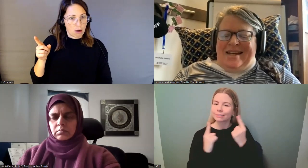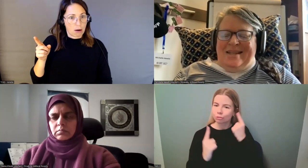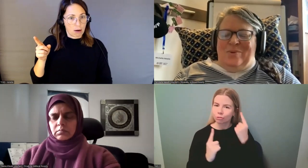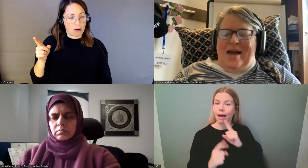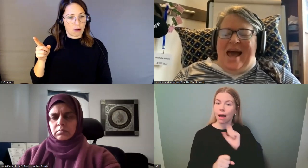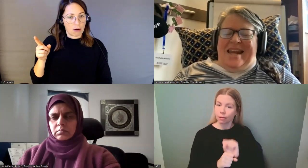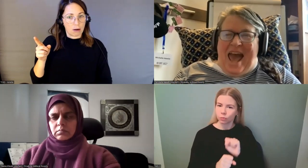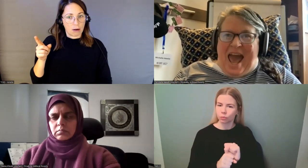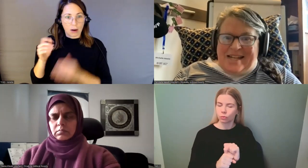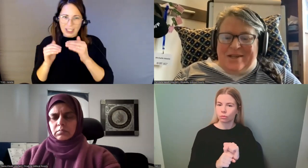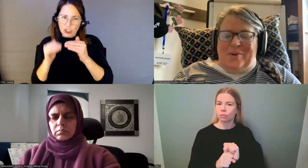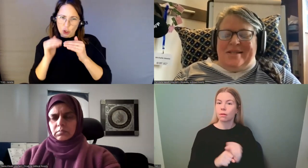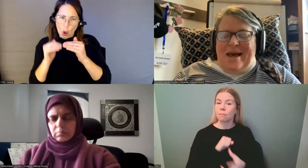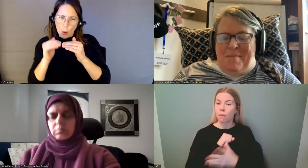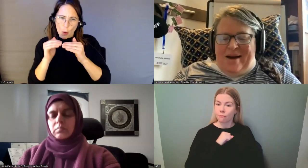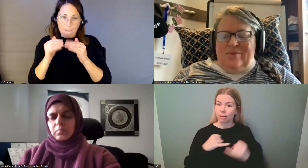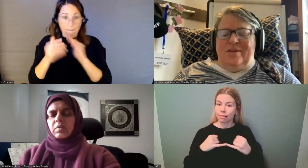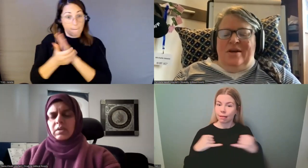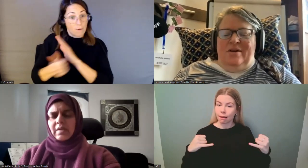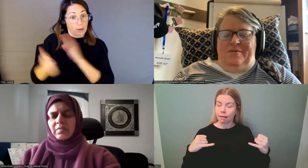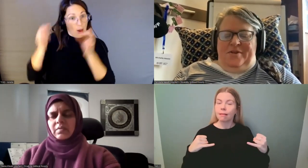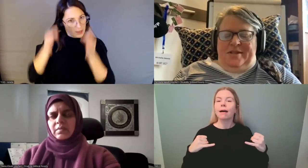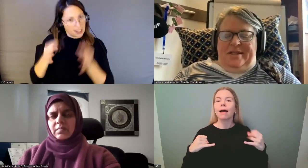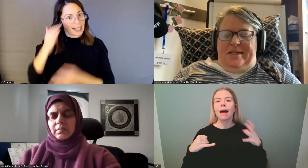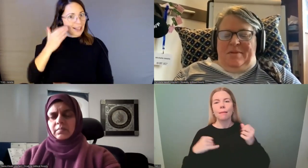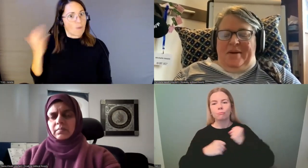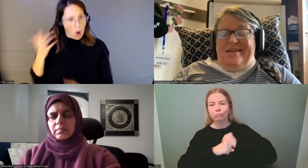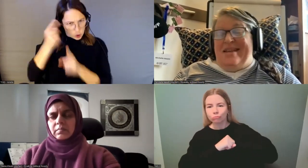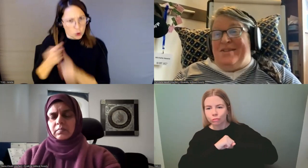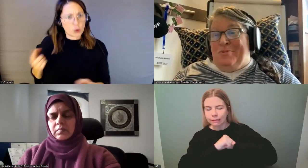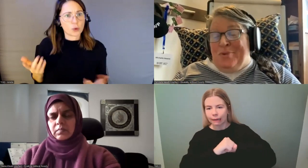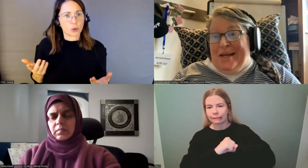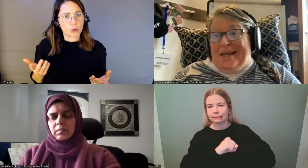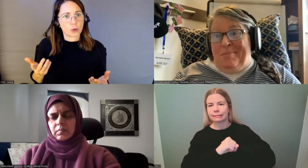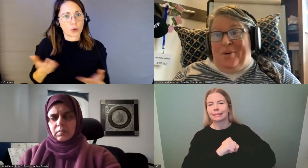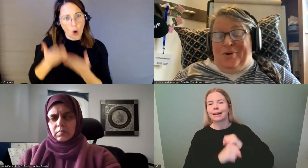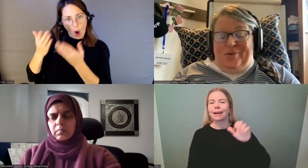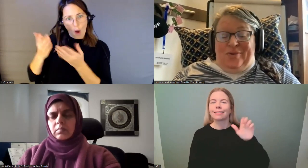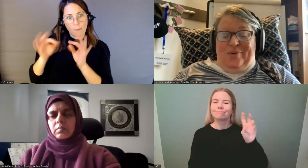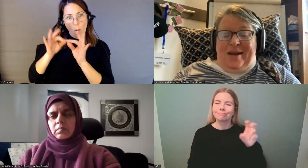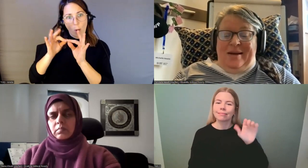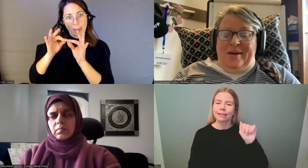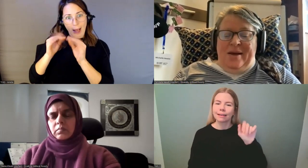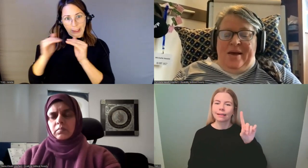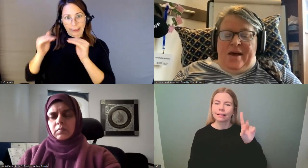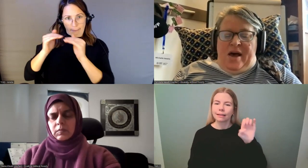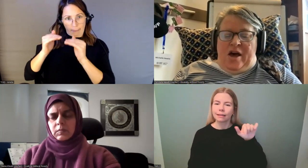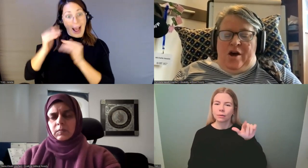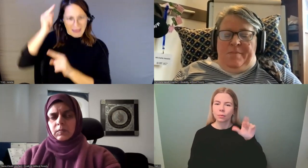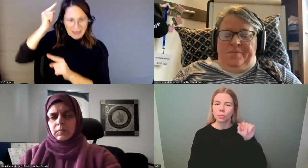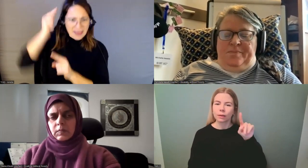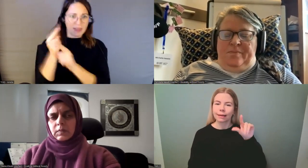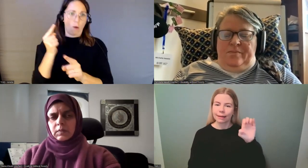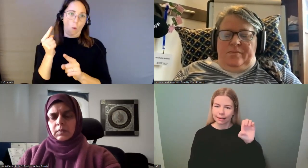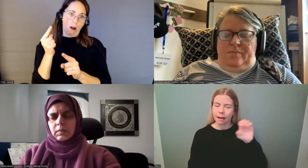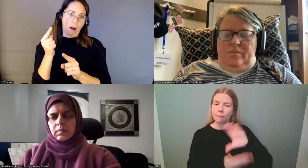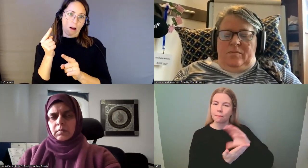protect an adequate amount for the CDB. So that's really important, right?